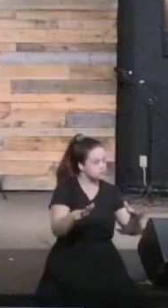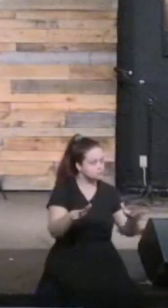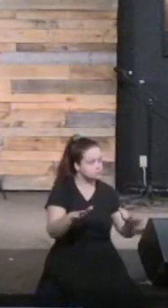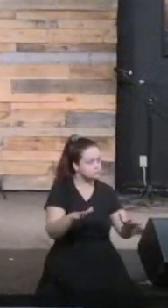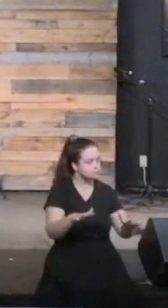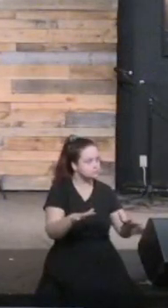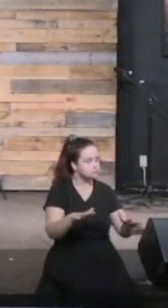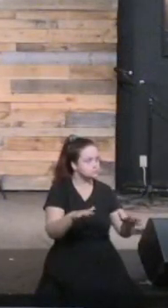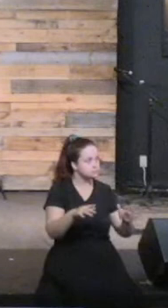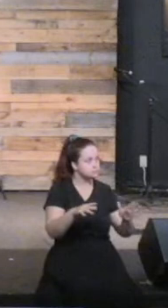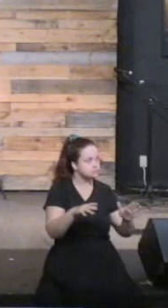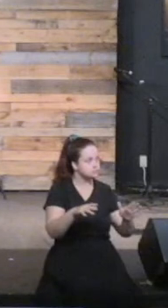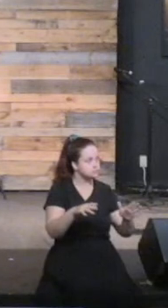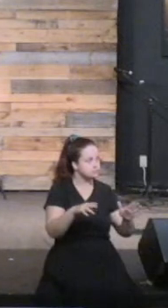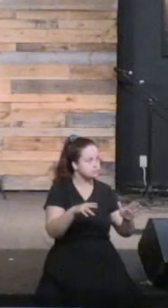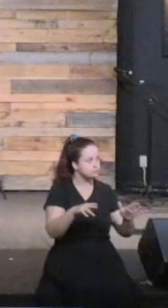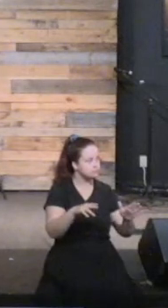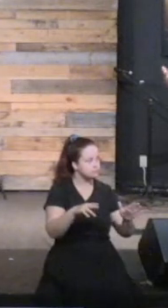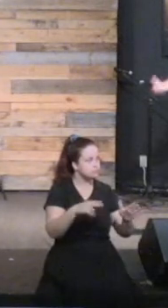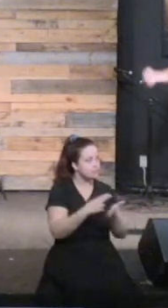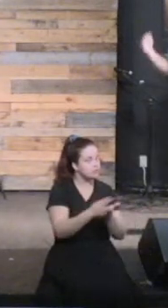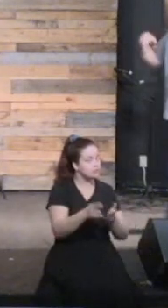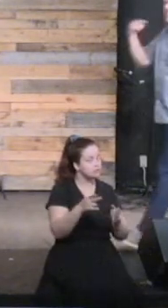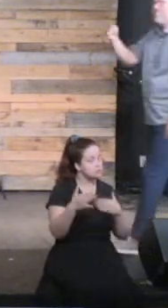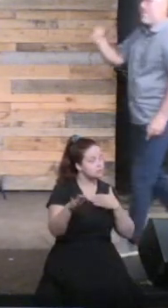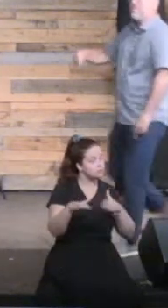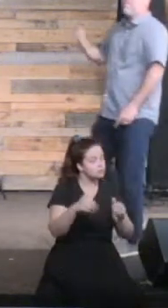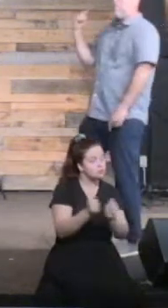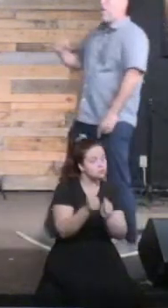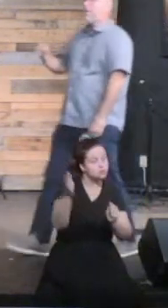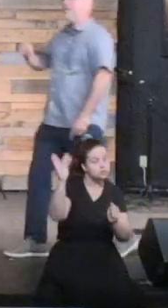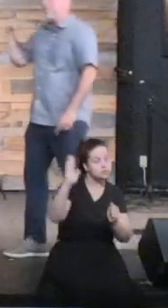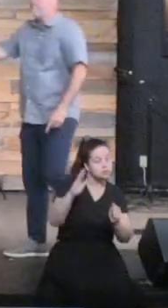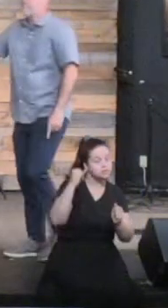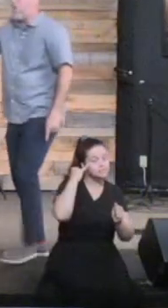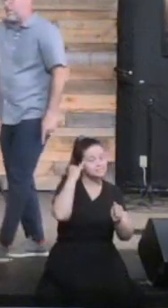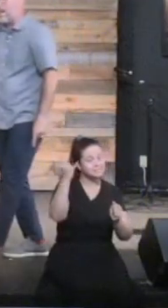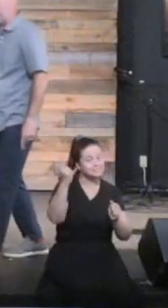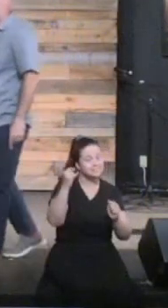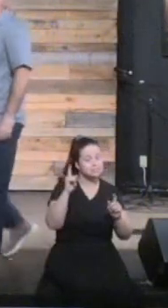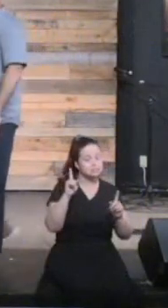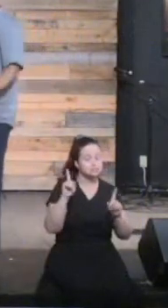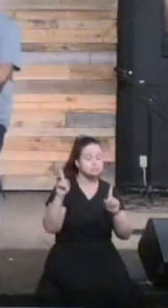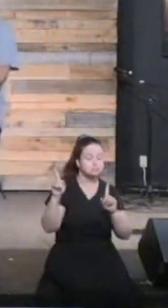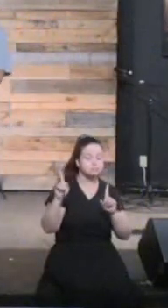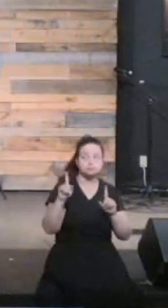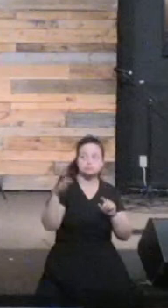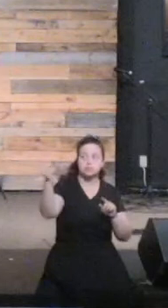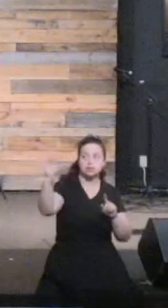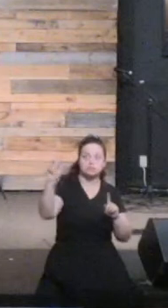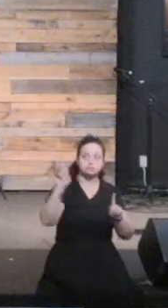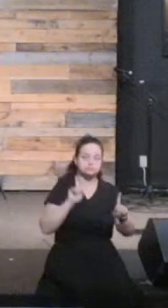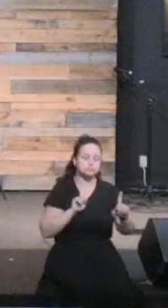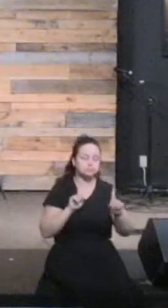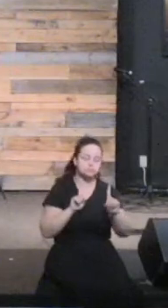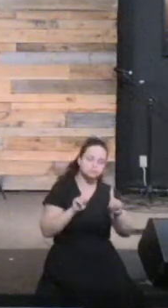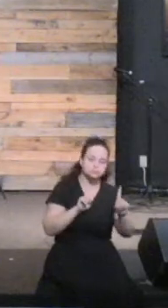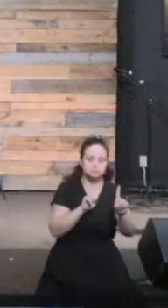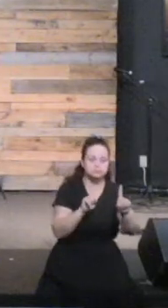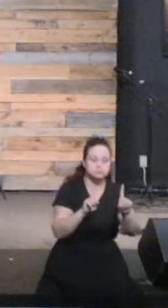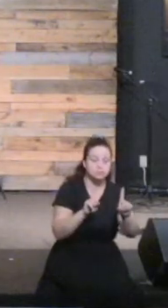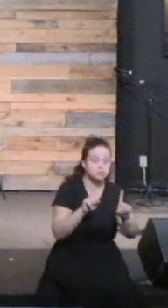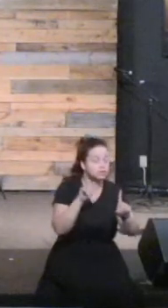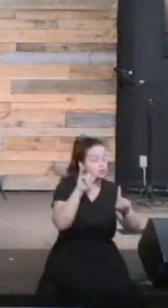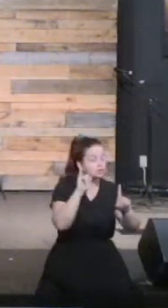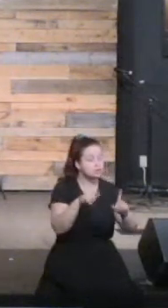but honestly when it comes to Walking with God it is this idea of walking before God because that's what sheep do with